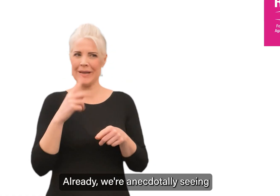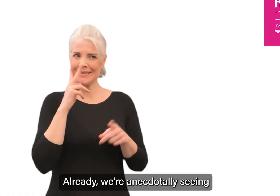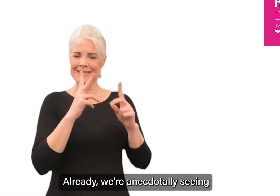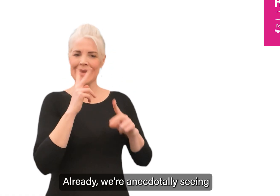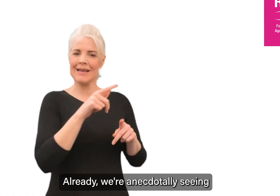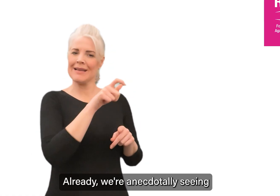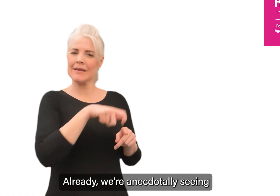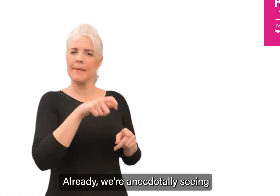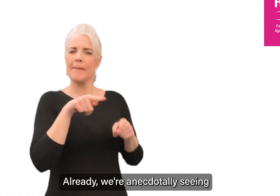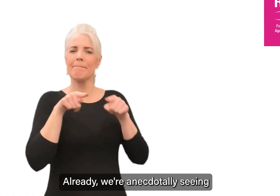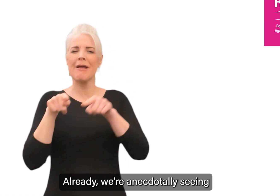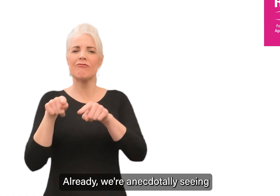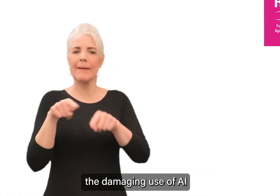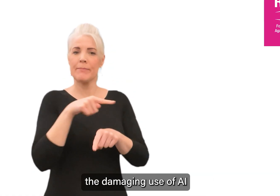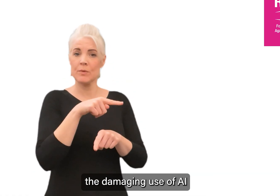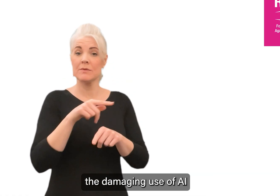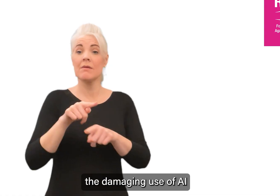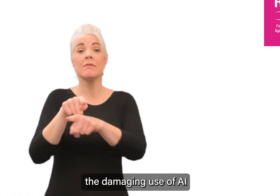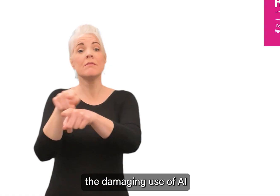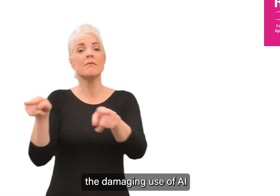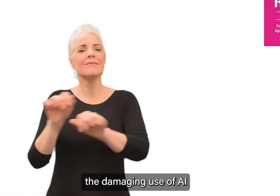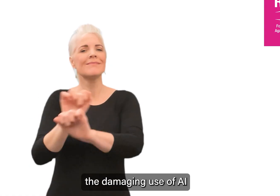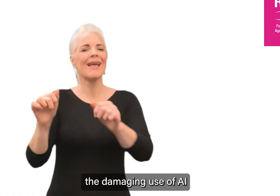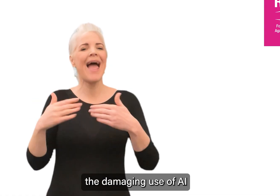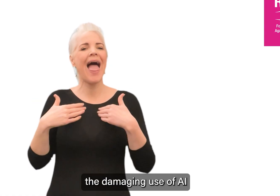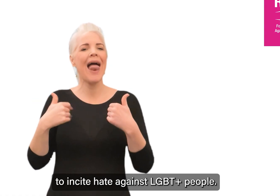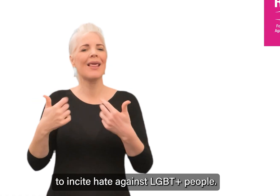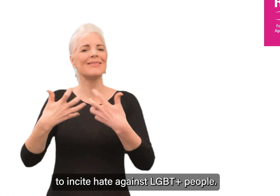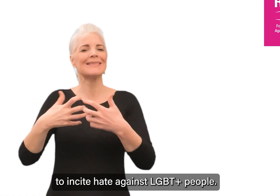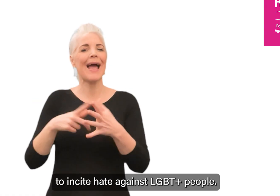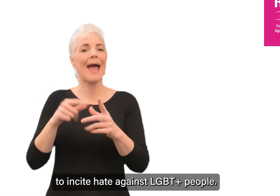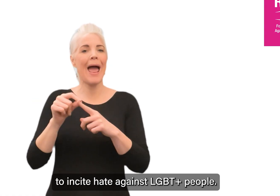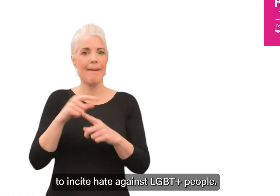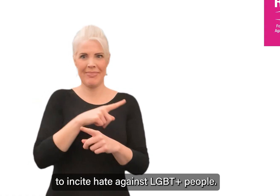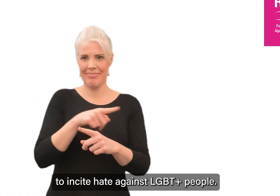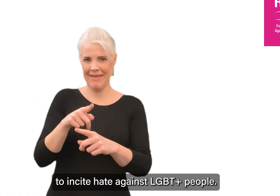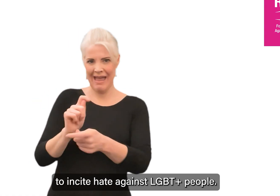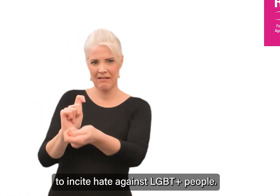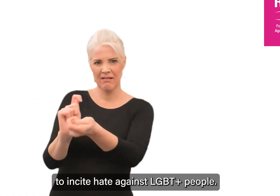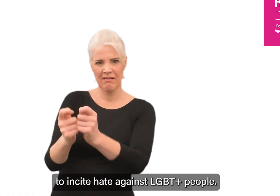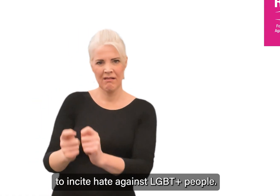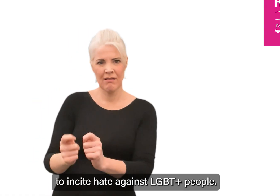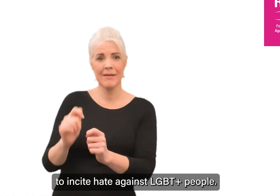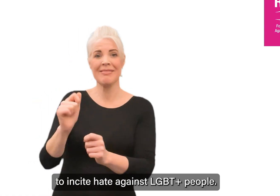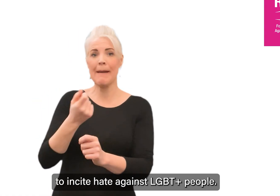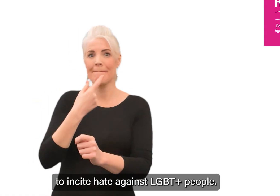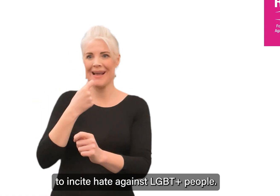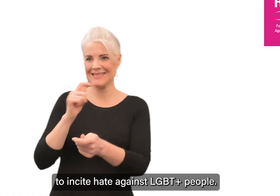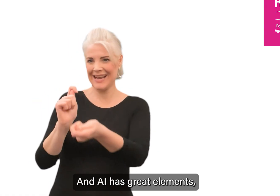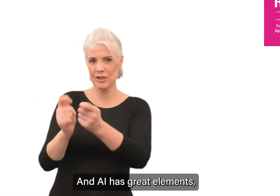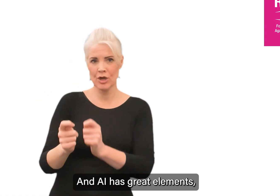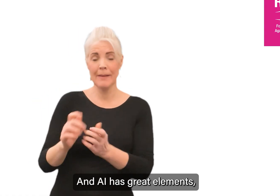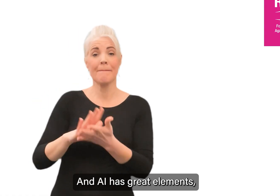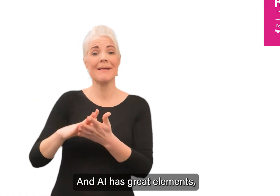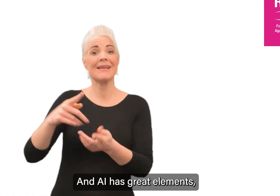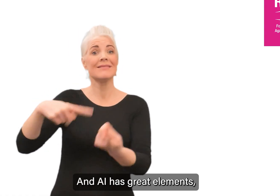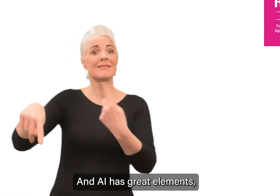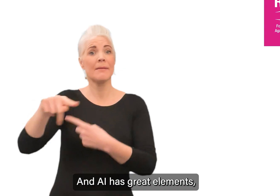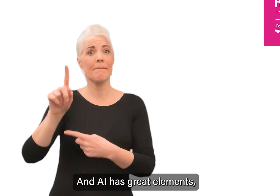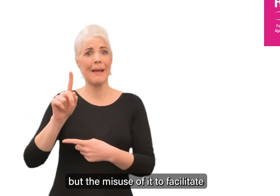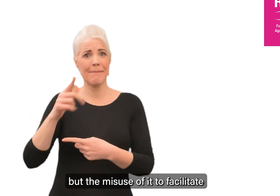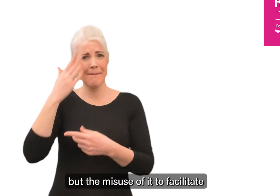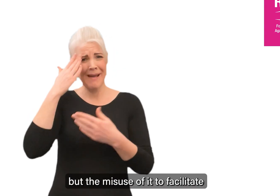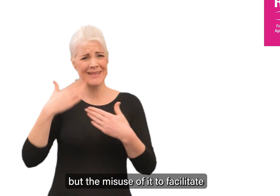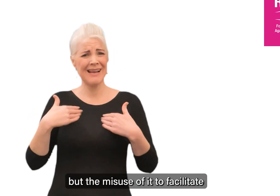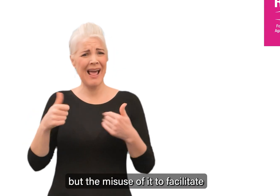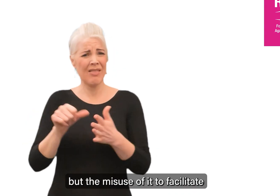we're anecdotally seeing the damaging use of AI to incite hate against LGBT plus people. And AI has great